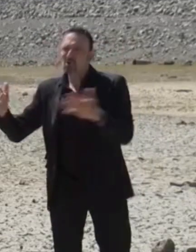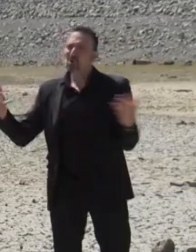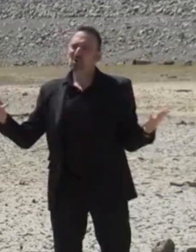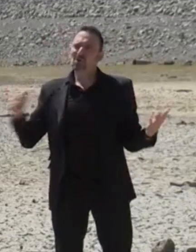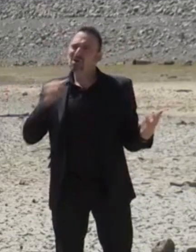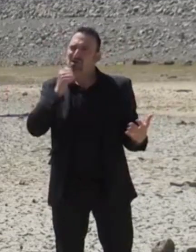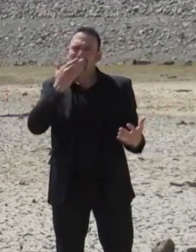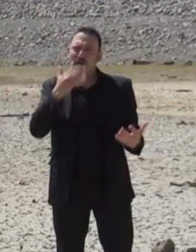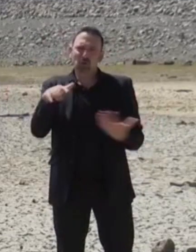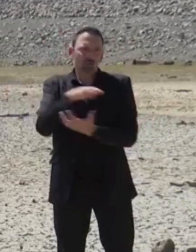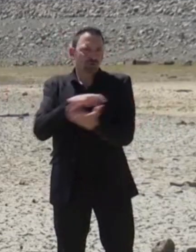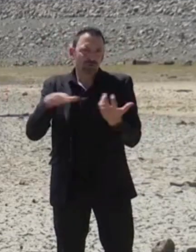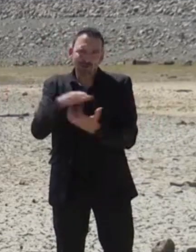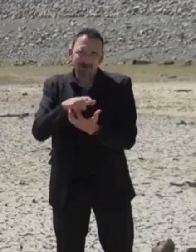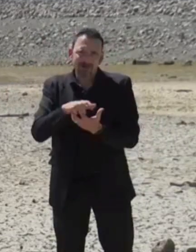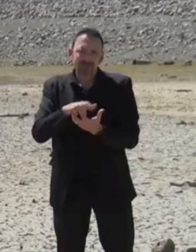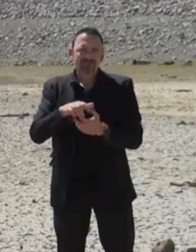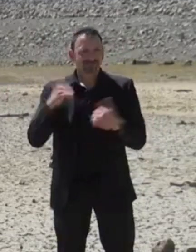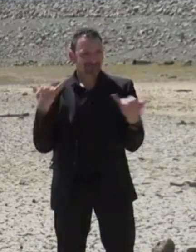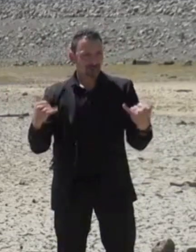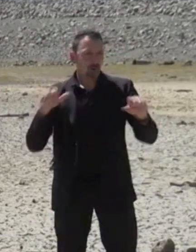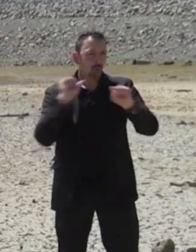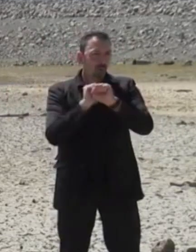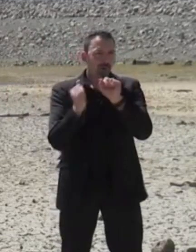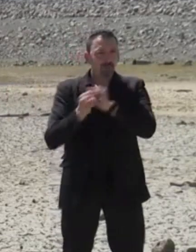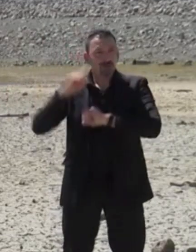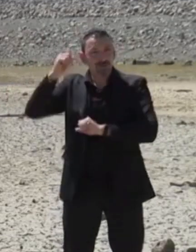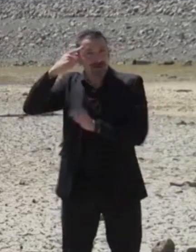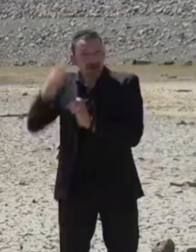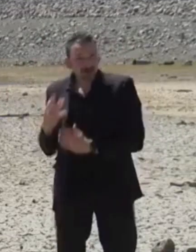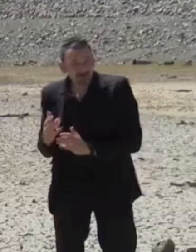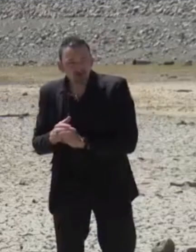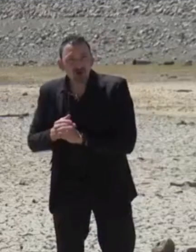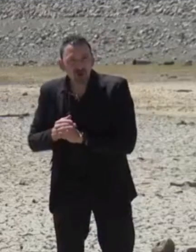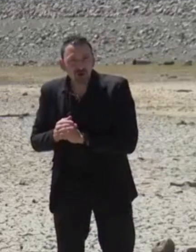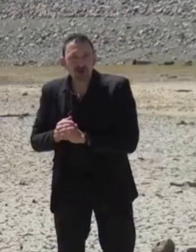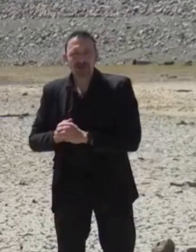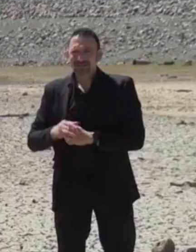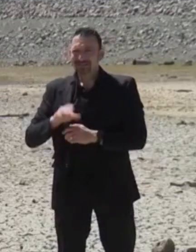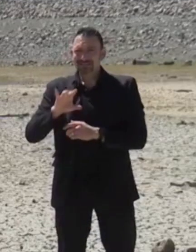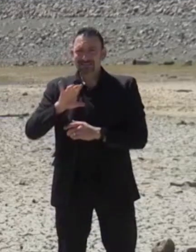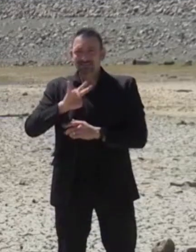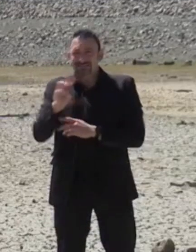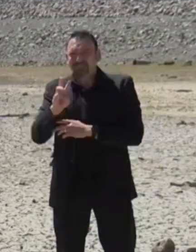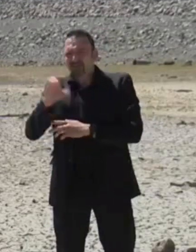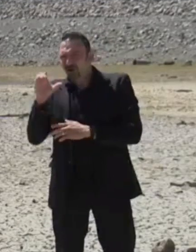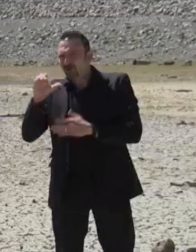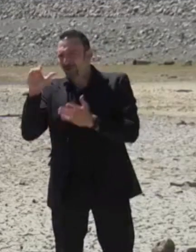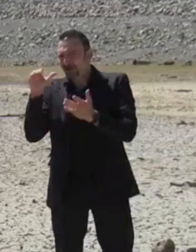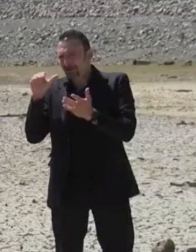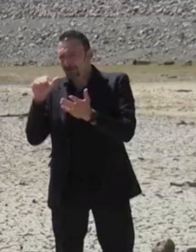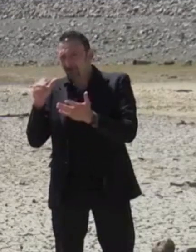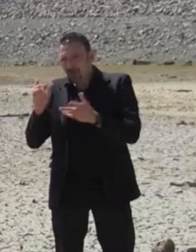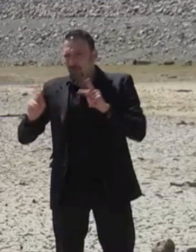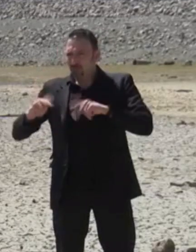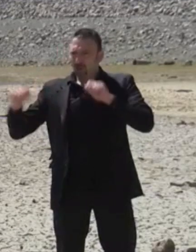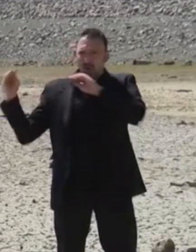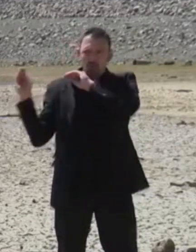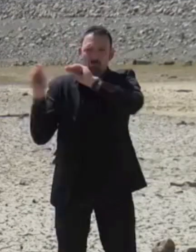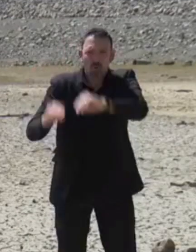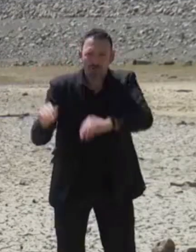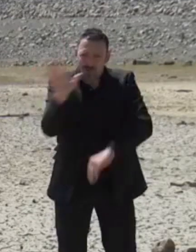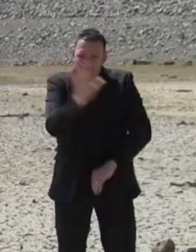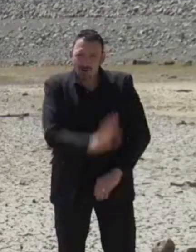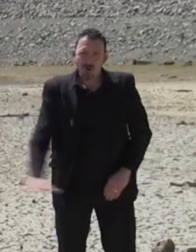this drought. Working hand in hand with Governor Newsom, $536 million is now moving into communities in every corner of this